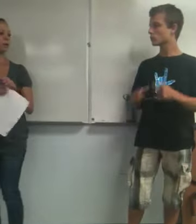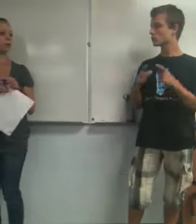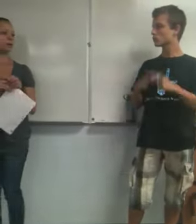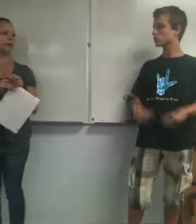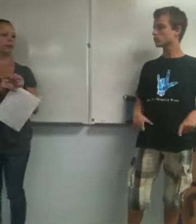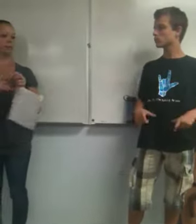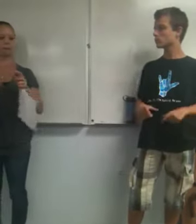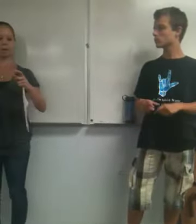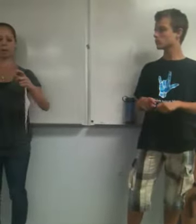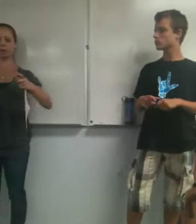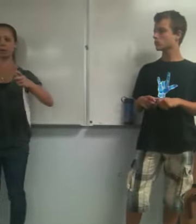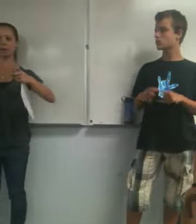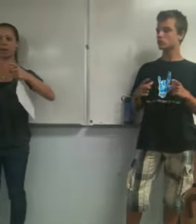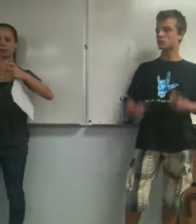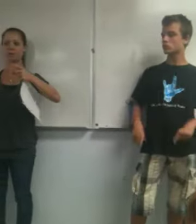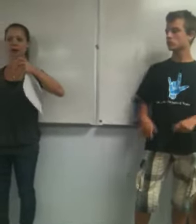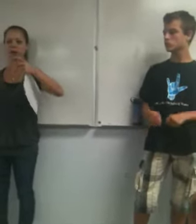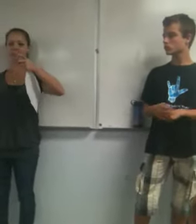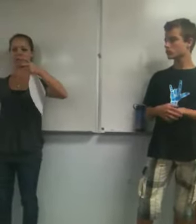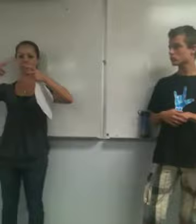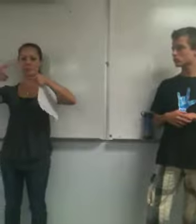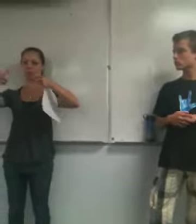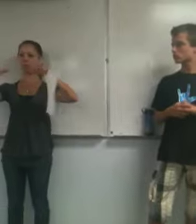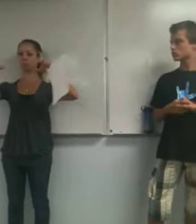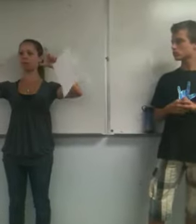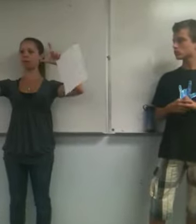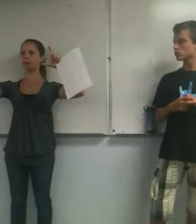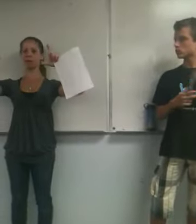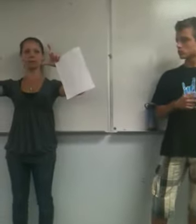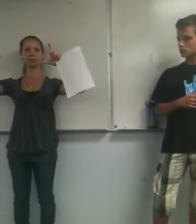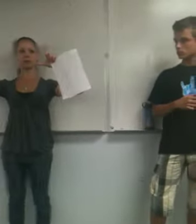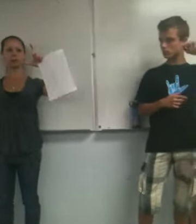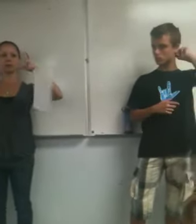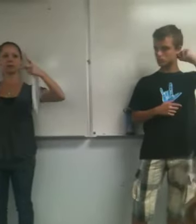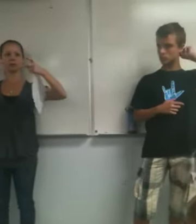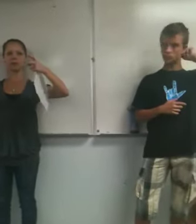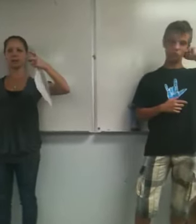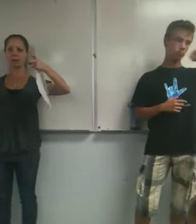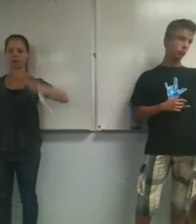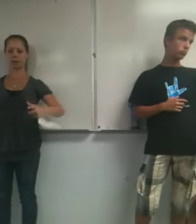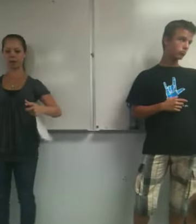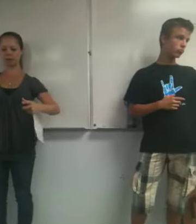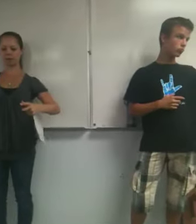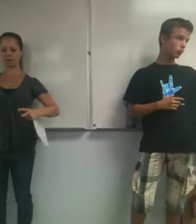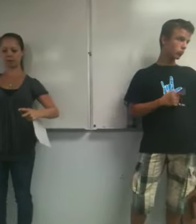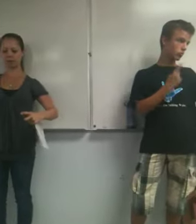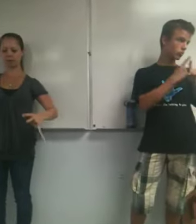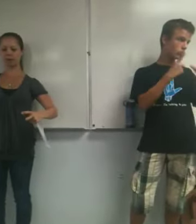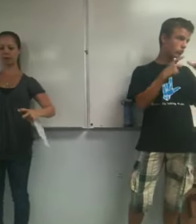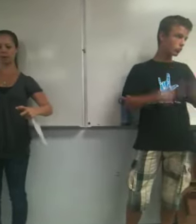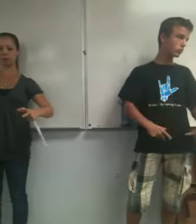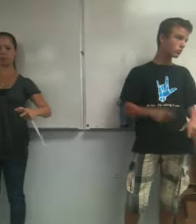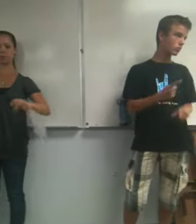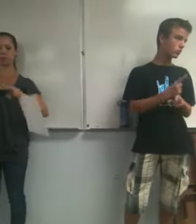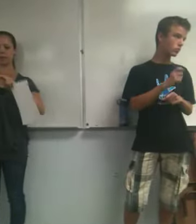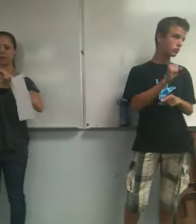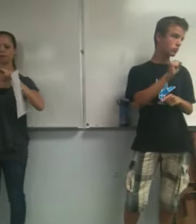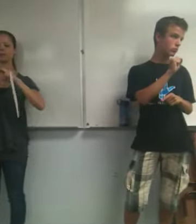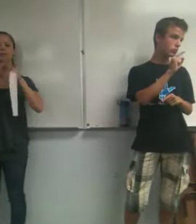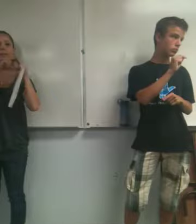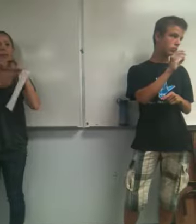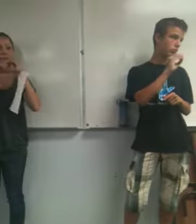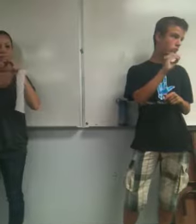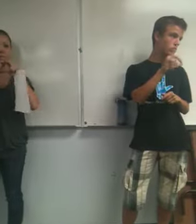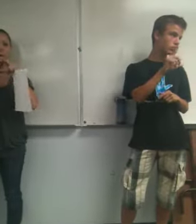Stool, you just you're going to use a classifier, which would be these fingers, and just make the sign of this stool, and